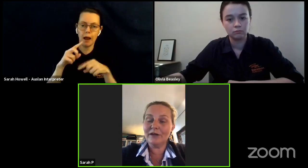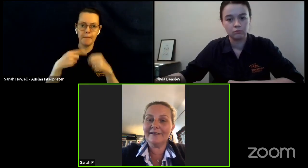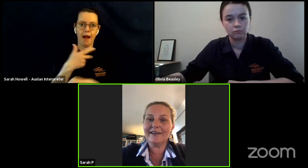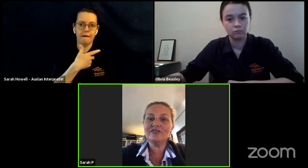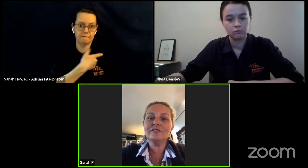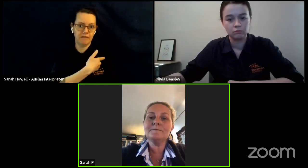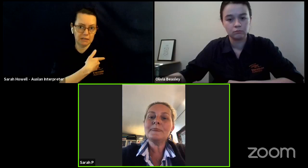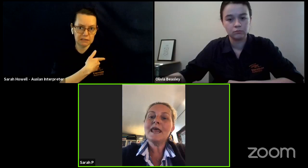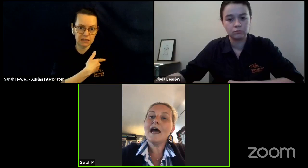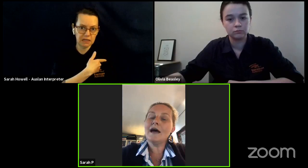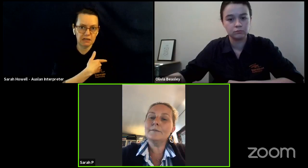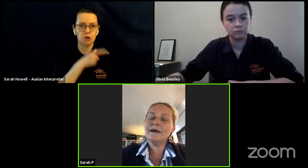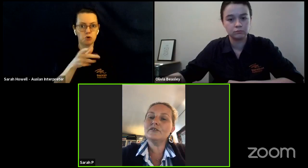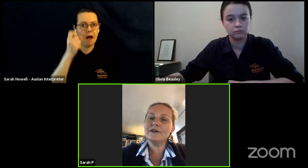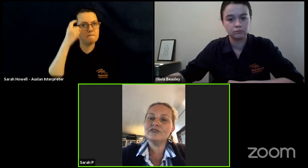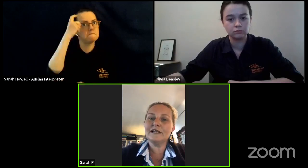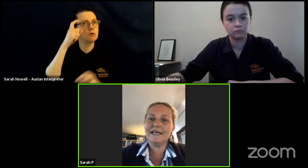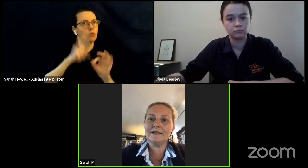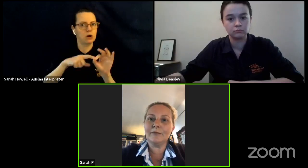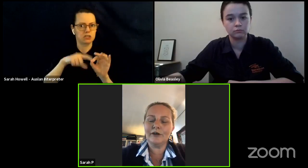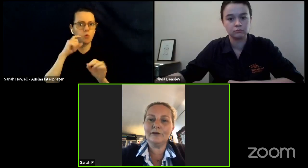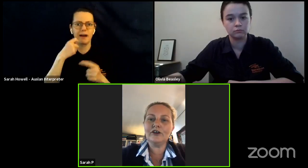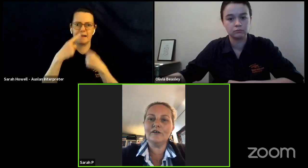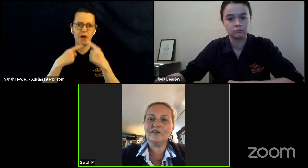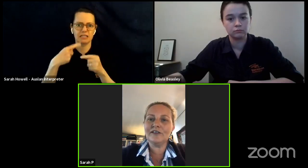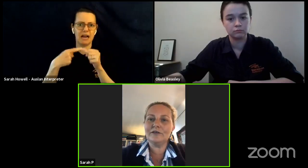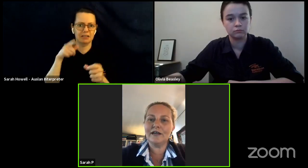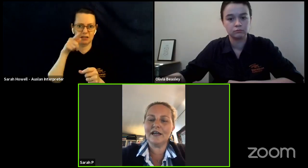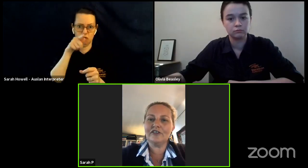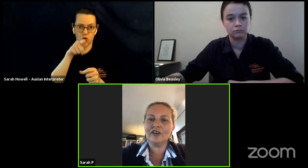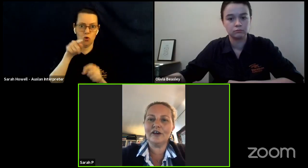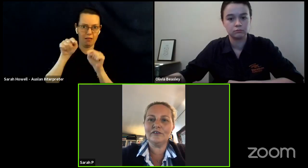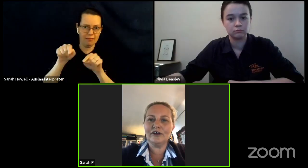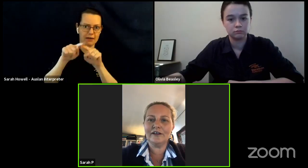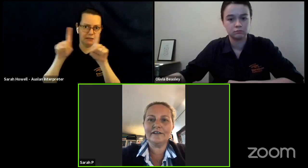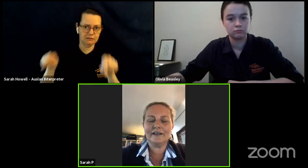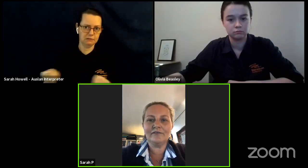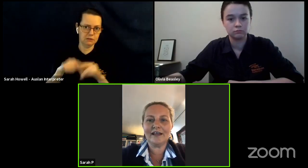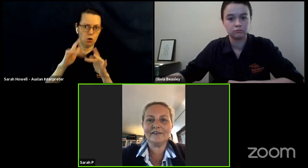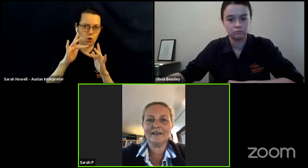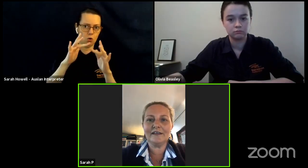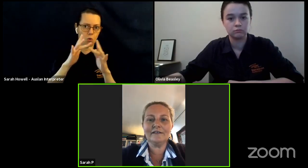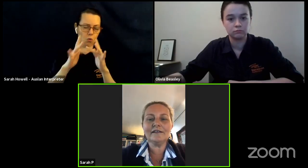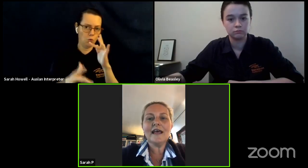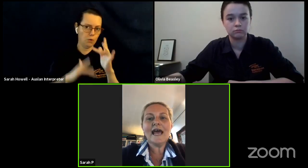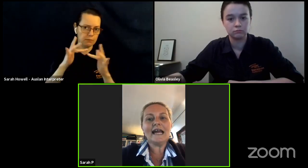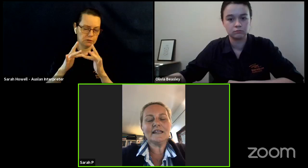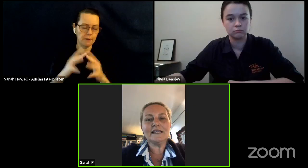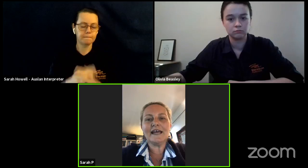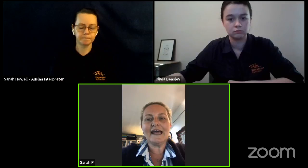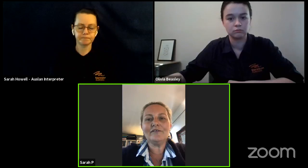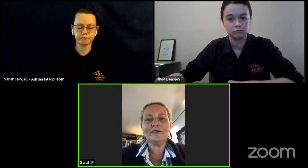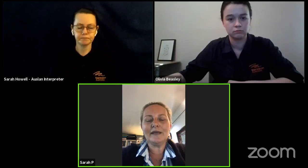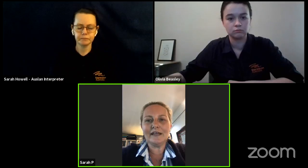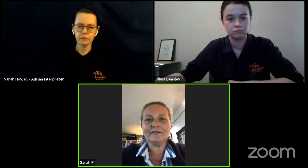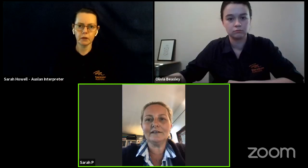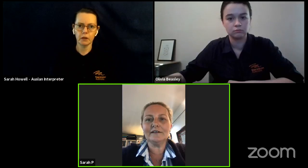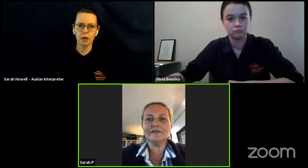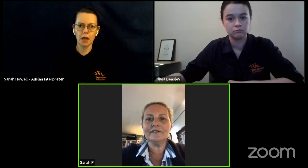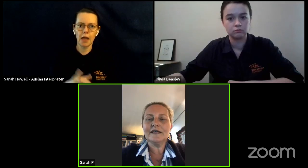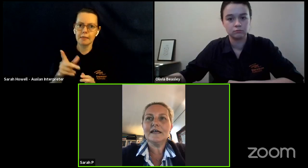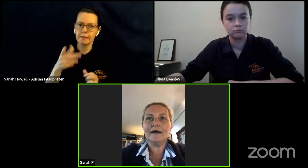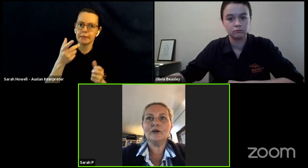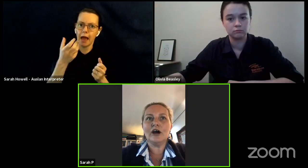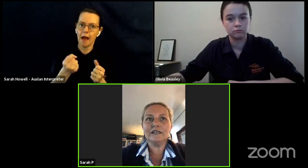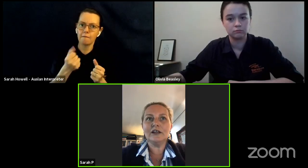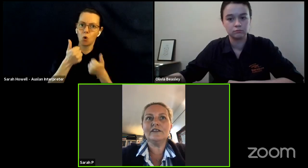and immunisation, but especially at the moment, obviously in regards to COVID-19 vaccines. And I think they have some